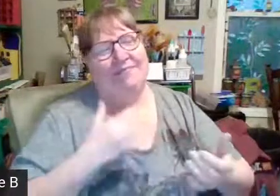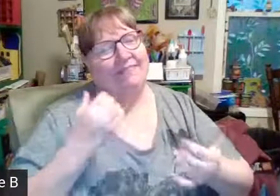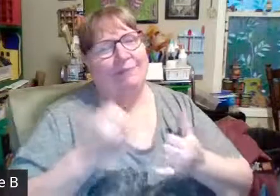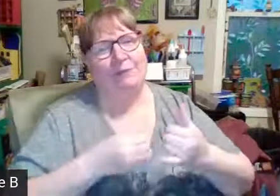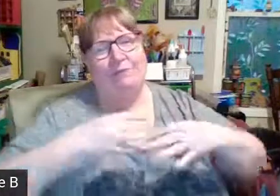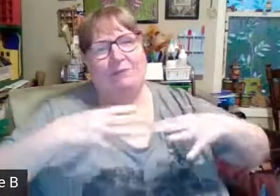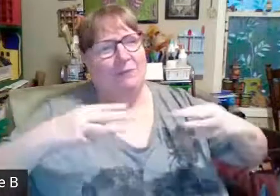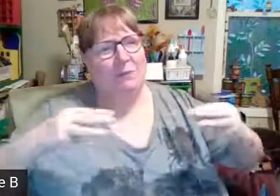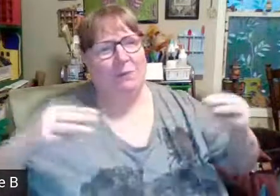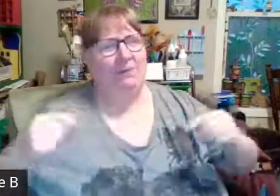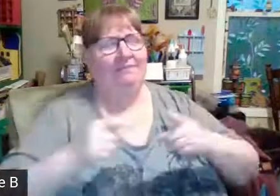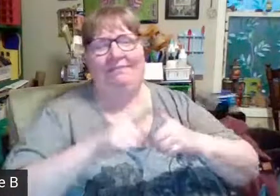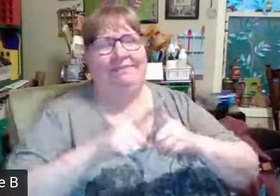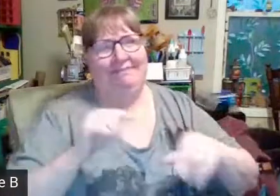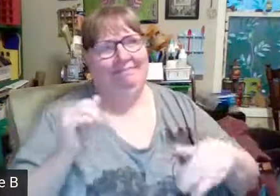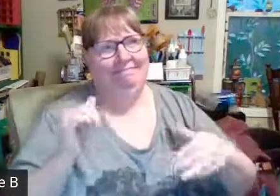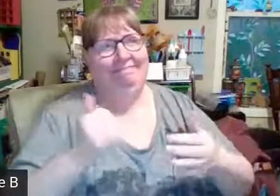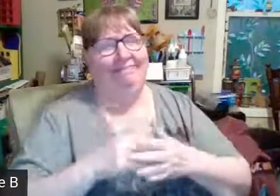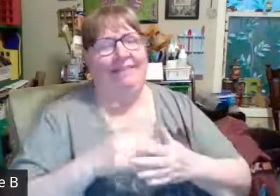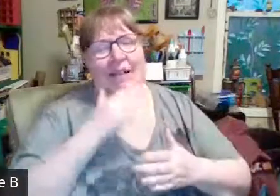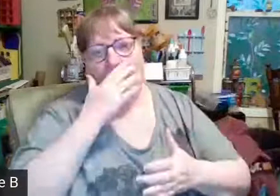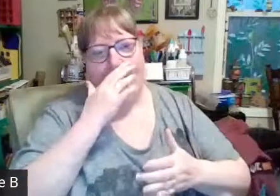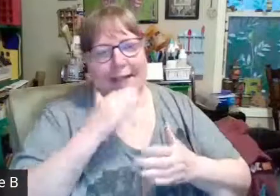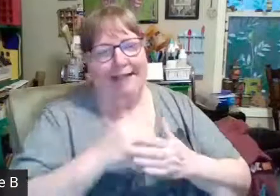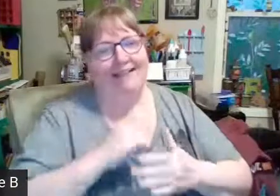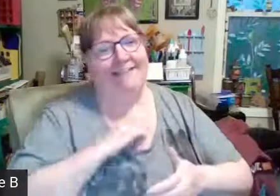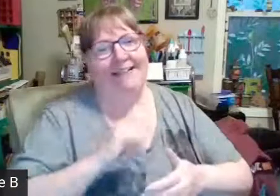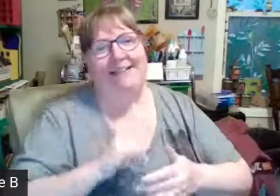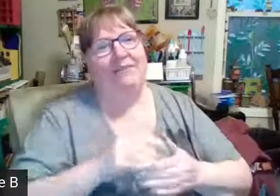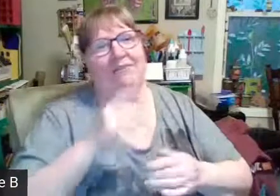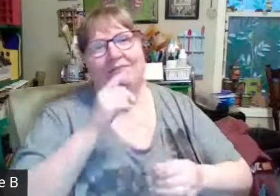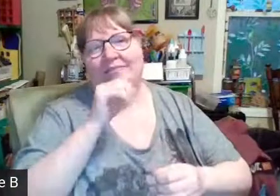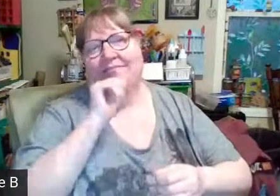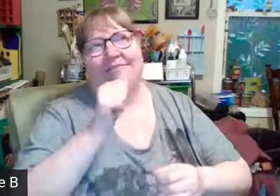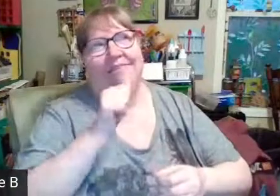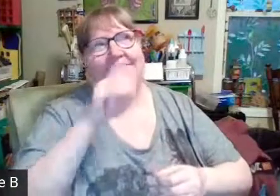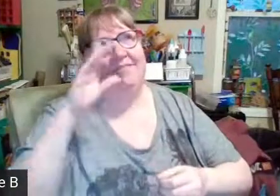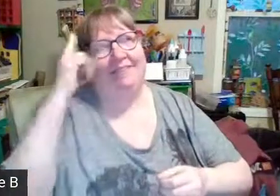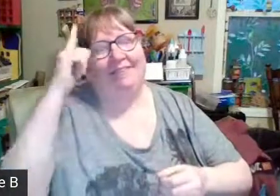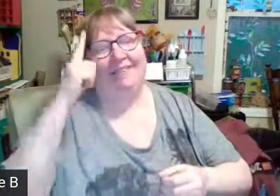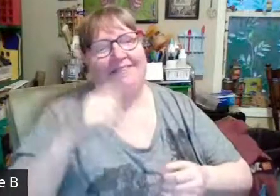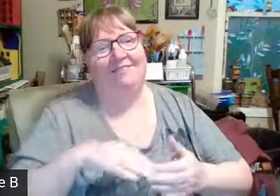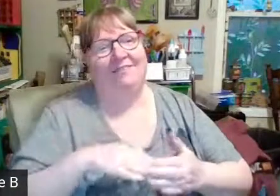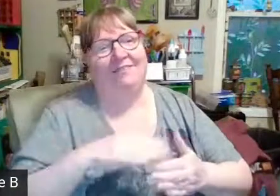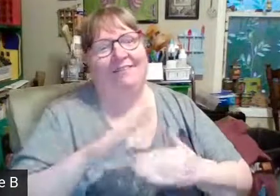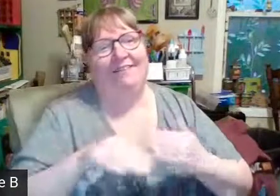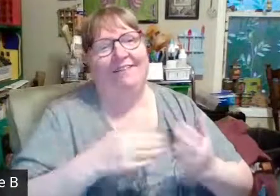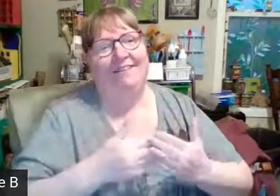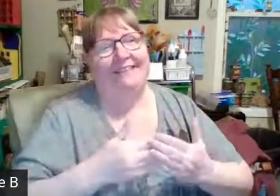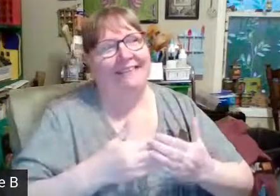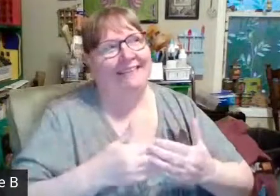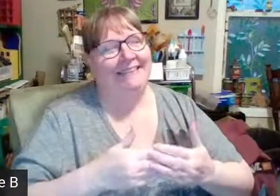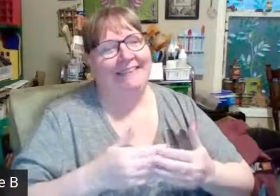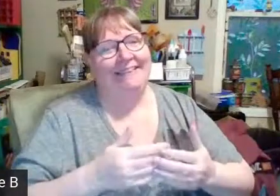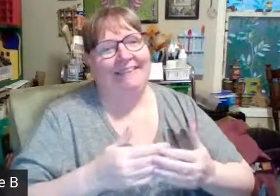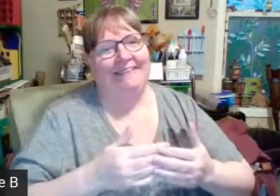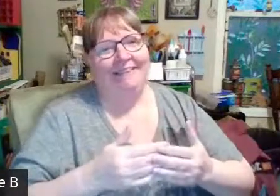I really don't know everybody all that well. So, like, this is why you're saying that we really need the smile lists,